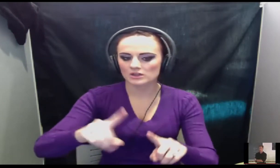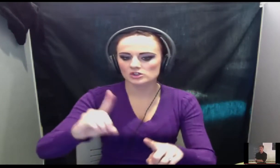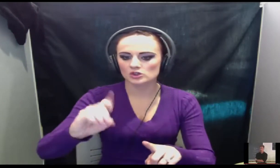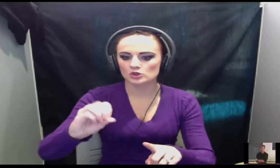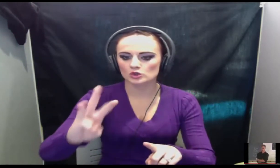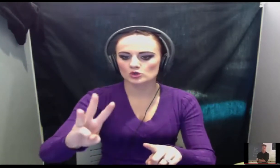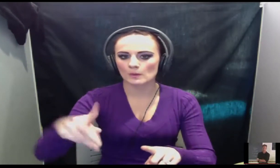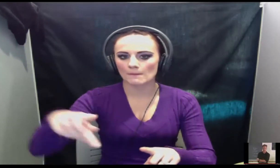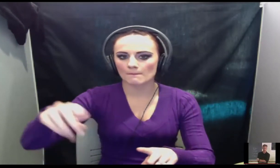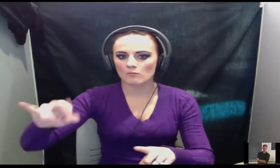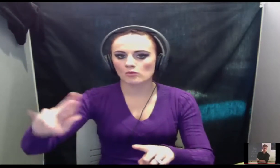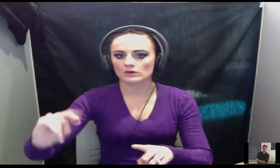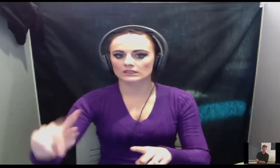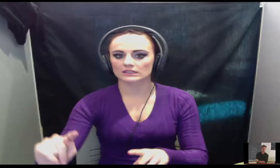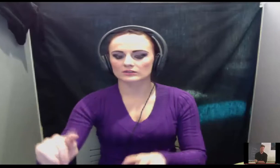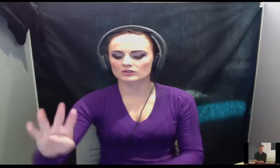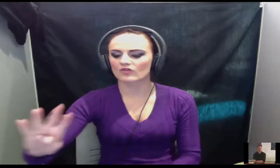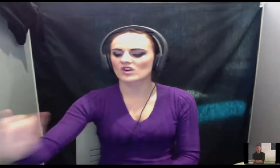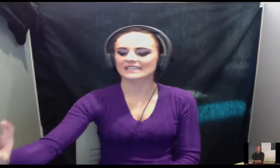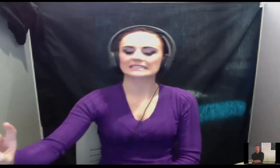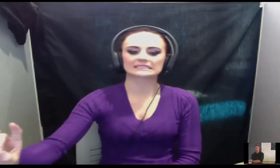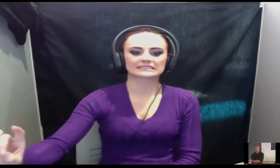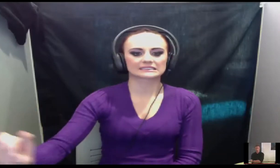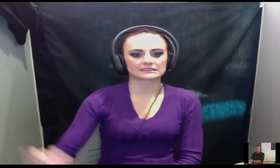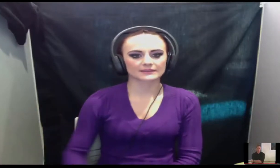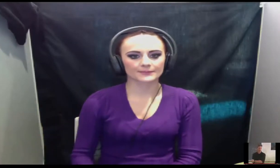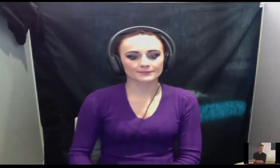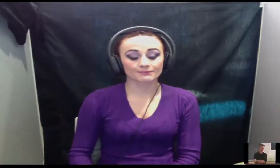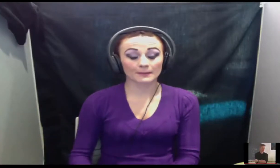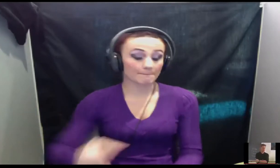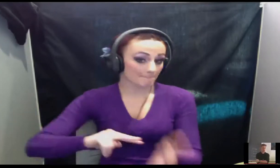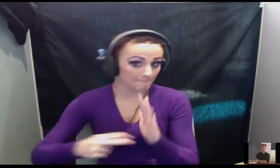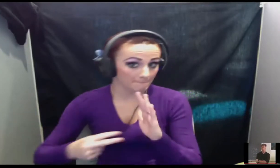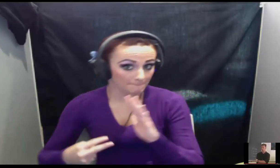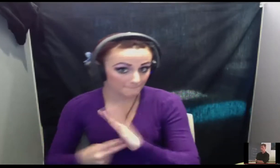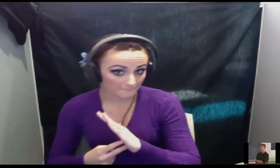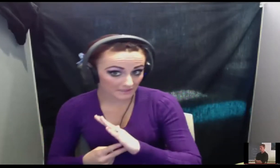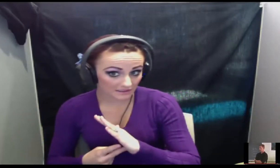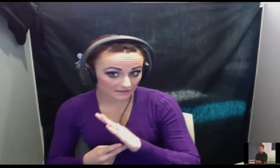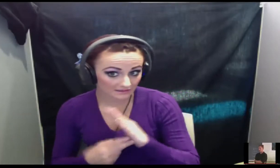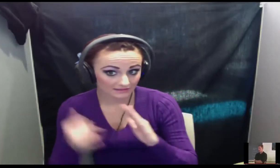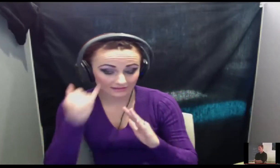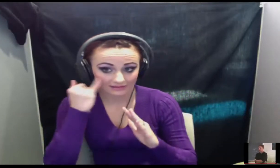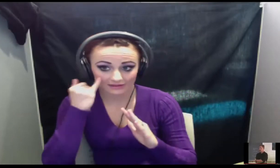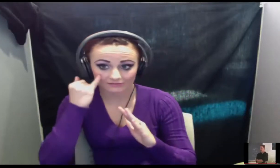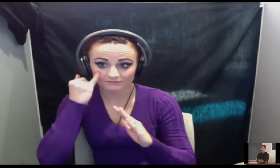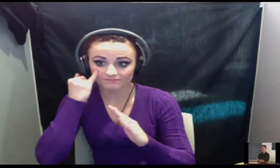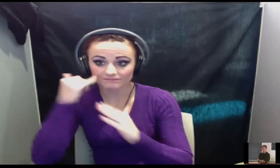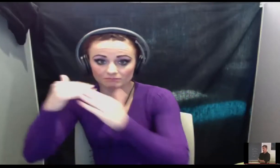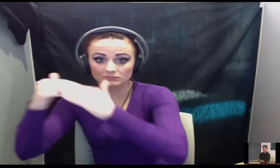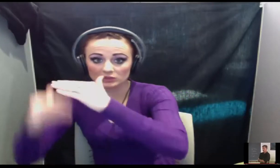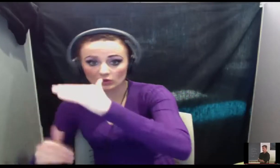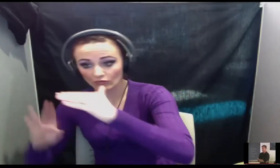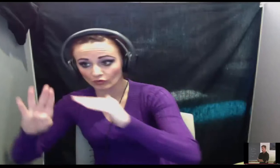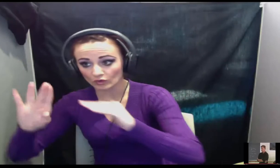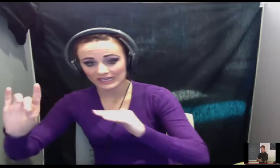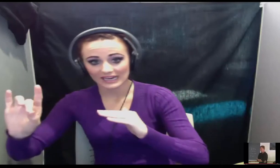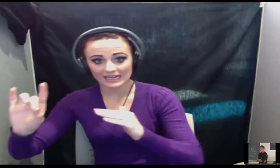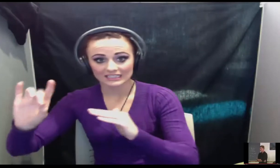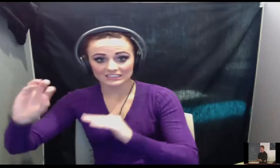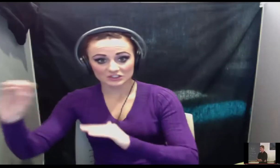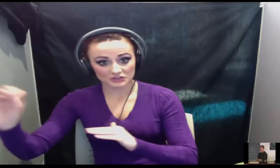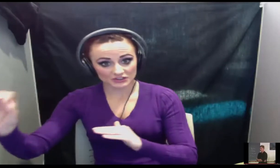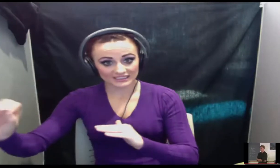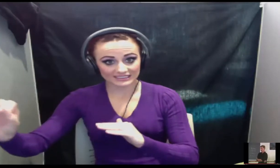That meant that if it got down to 48 degrees or 47 degrees or whatever last night, and I went tiptoeing